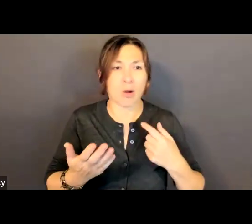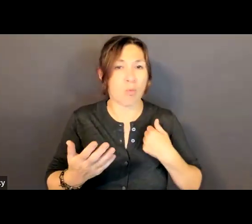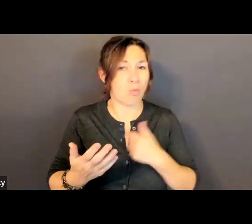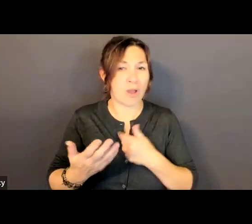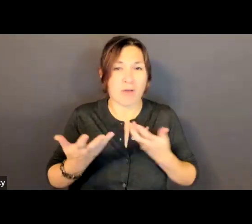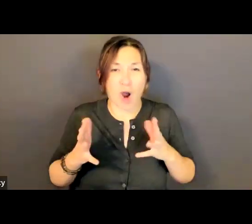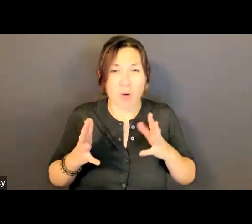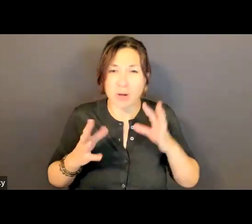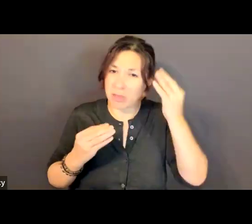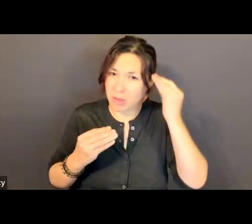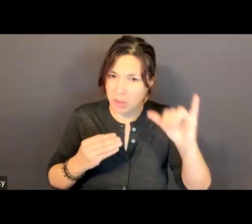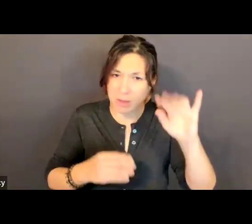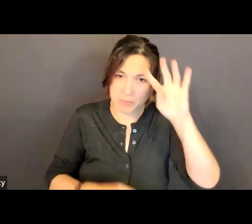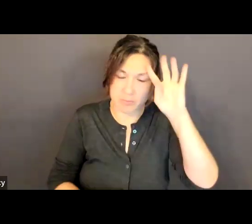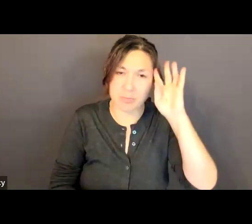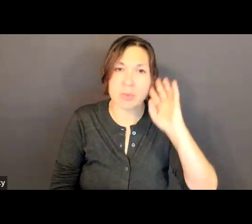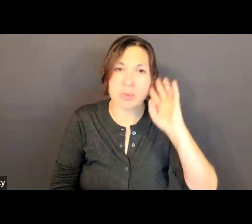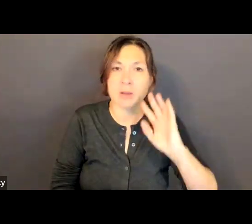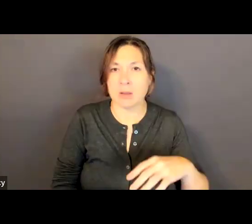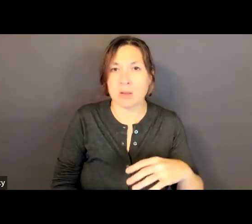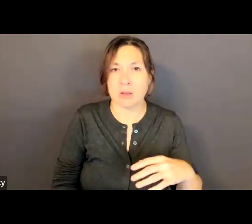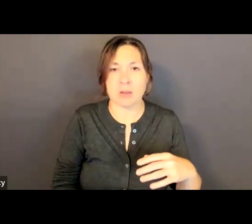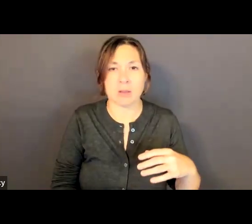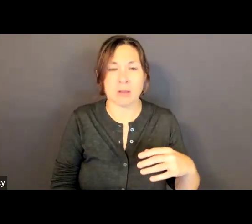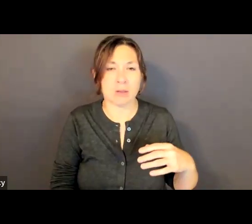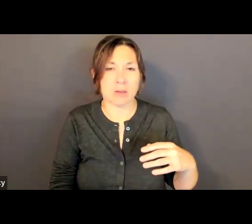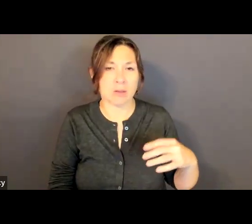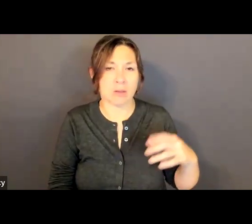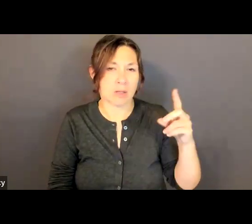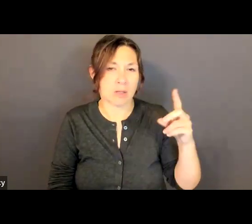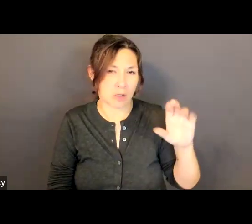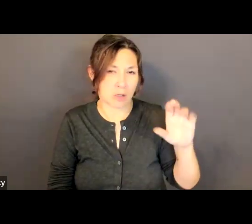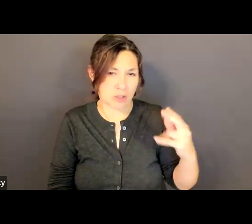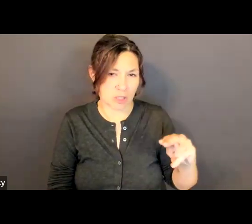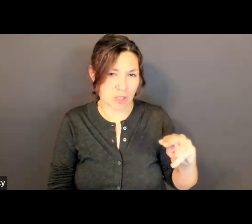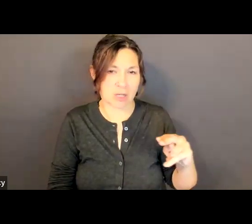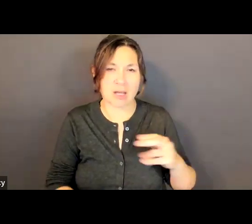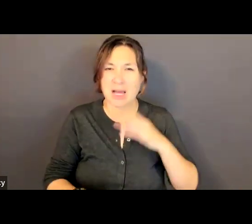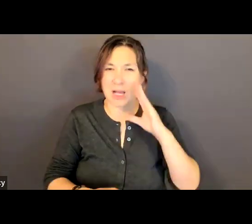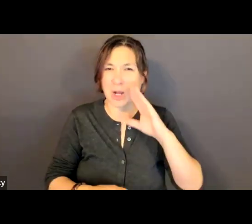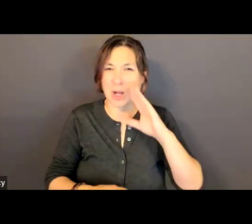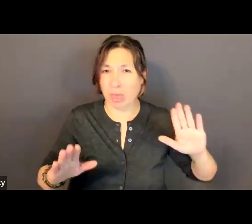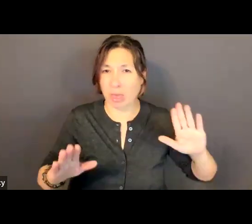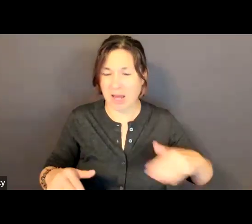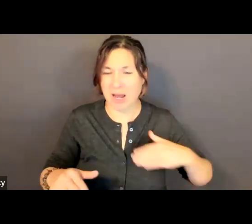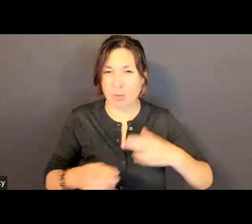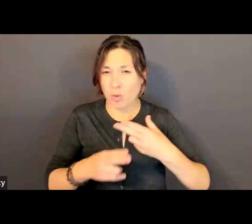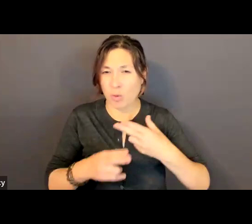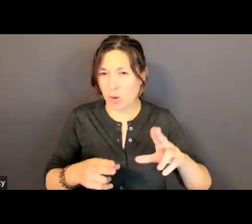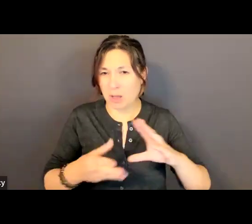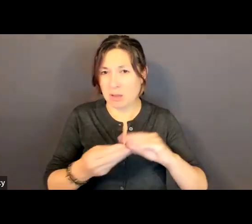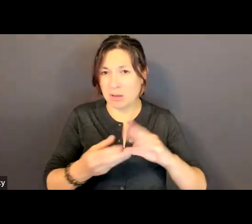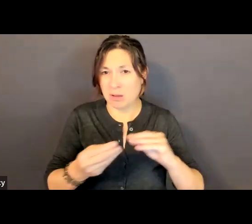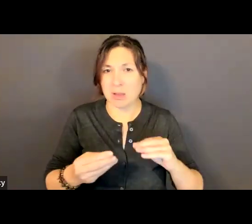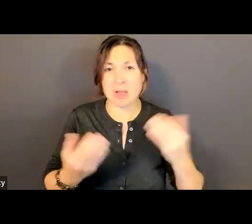Thank you. I know it's getting late, so I'll make this quick, but I think that what we're hearing this evening